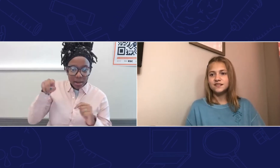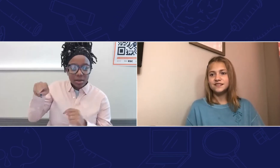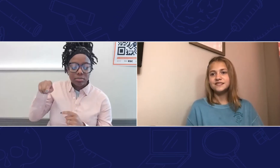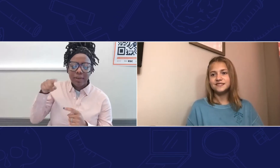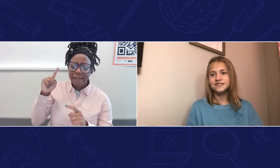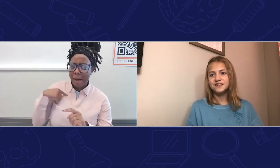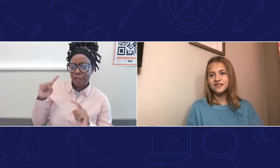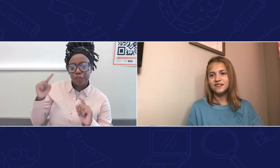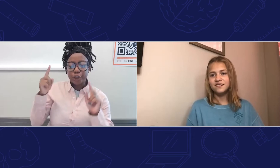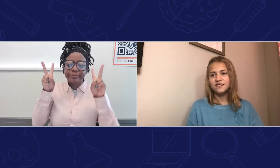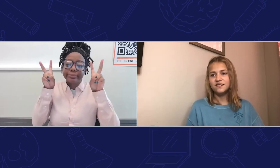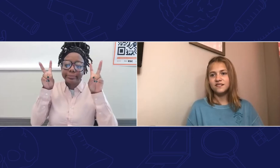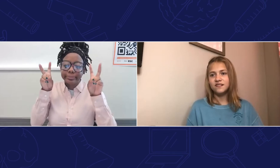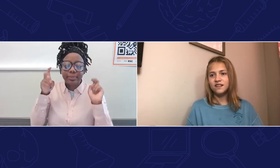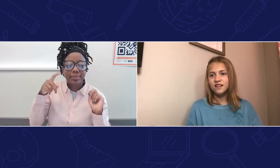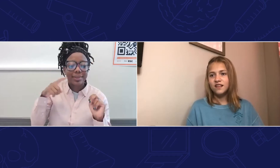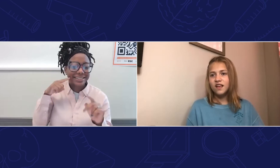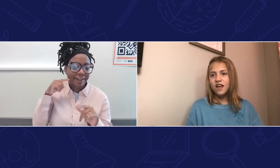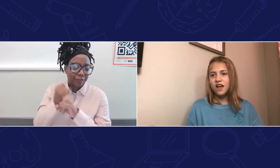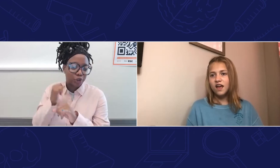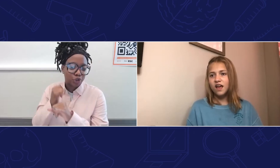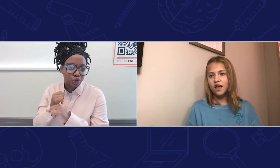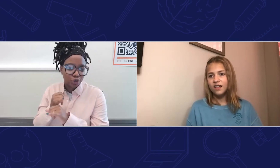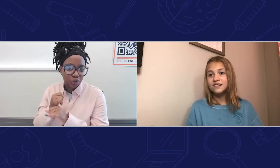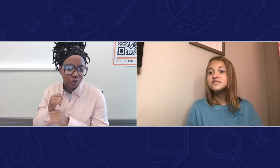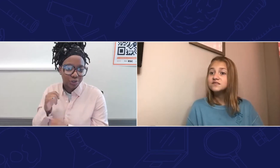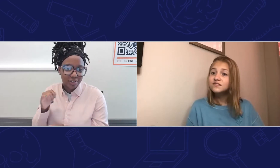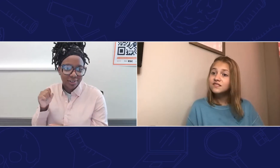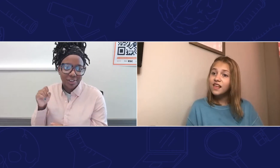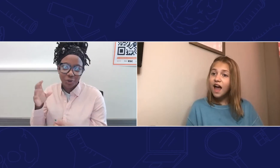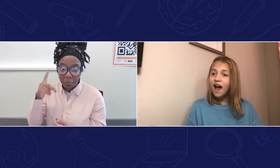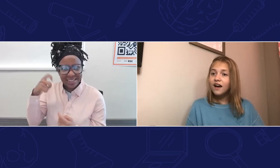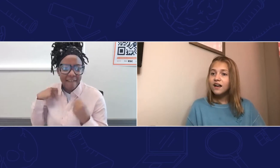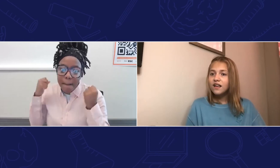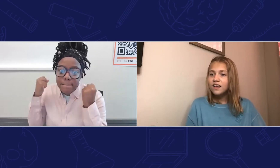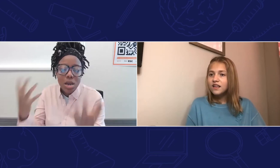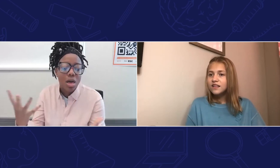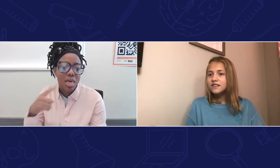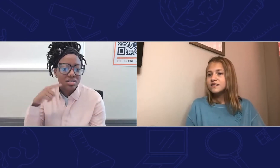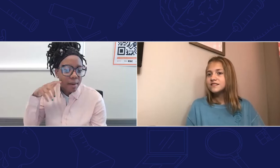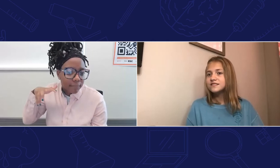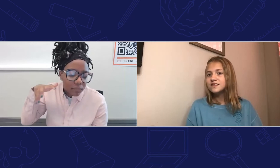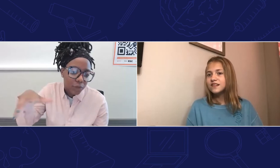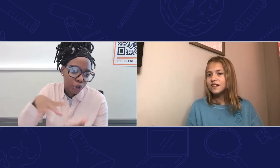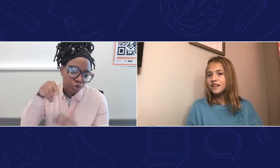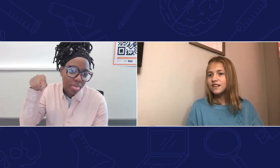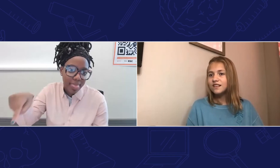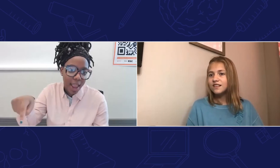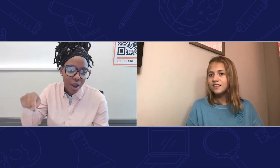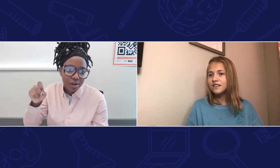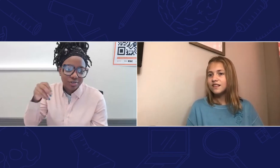which became my first sort of deaf institute. Because there's so many deaf students there.